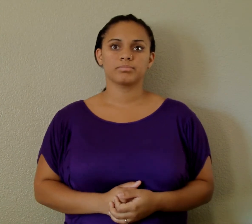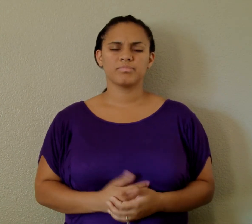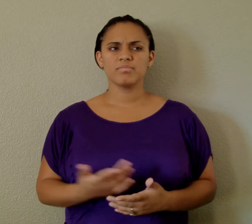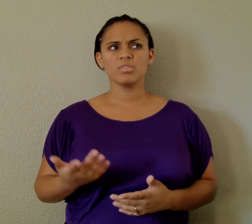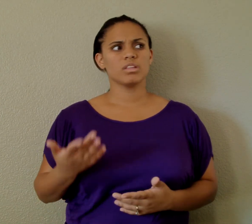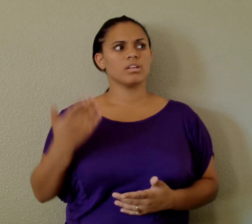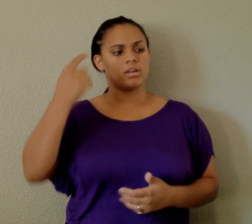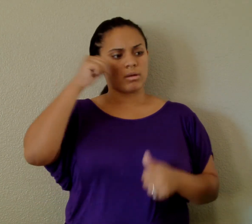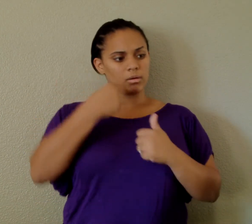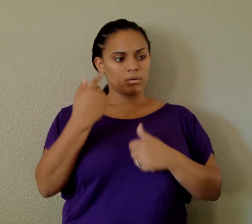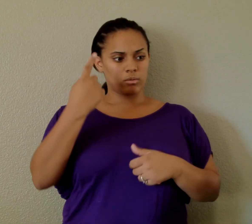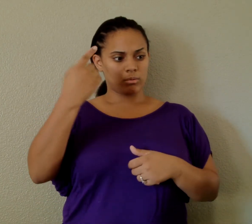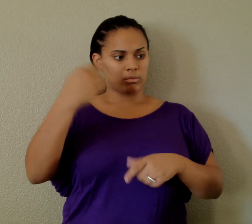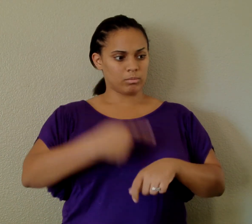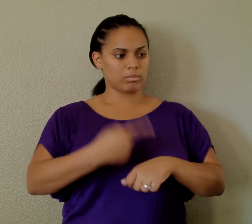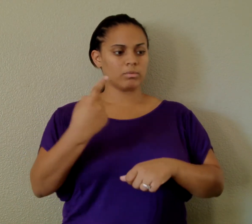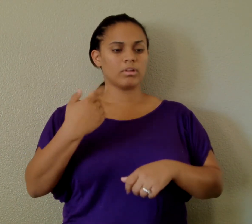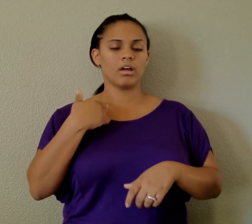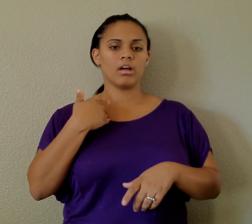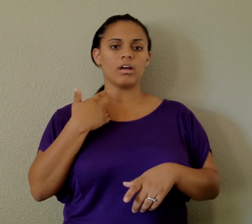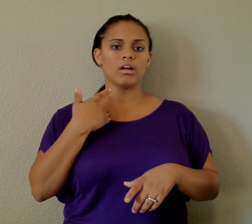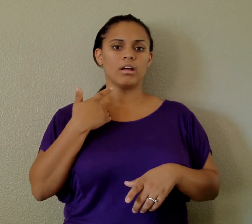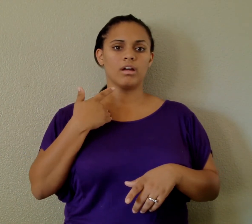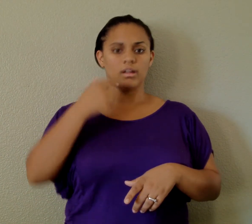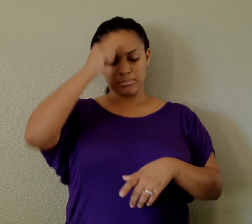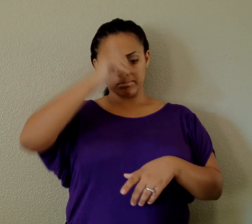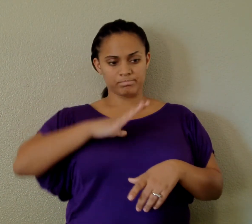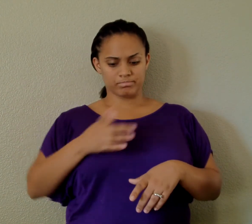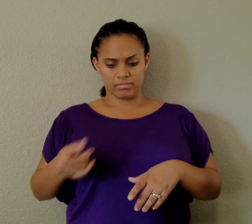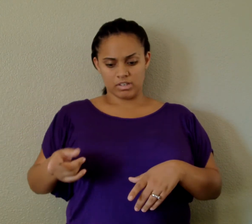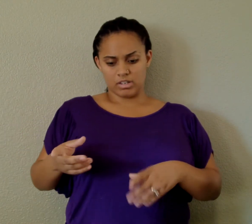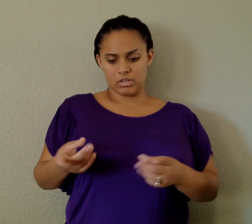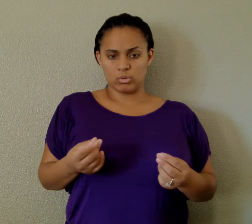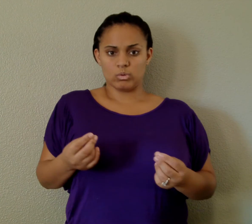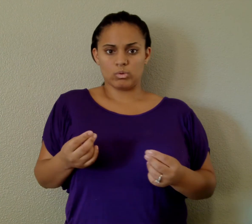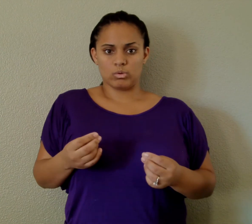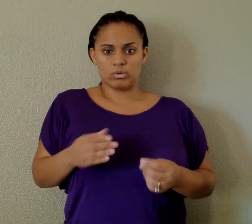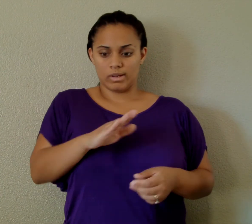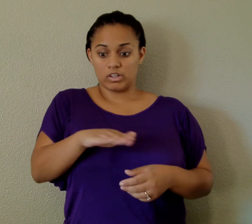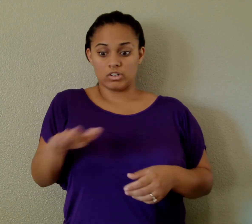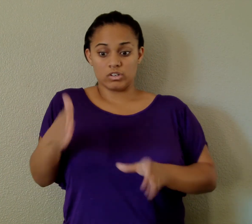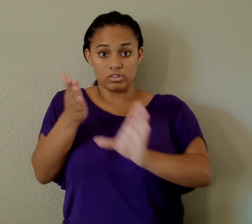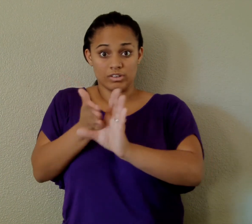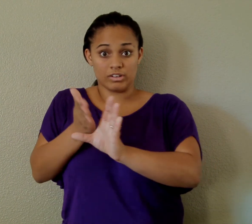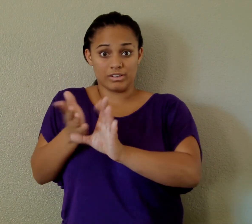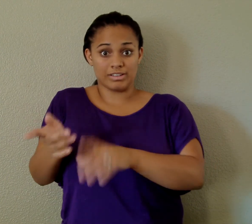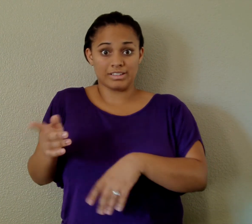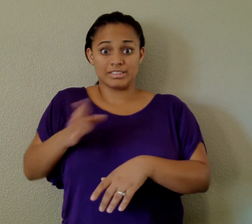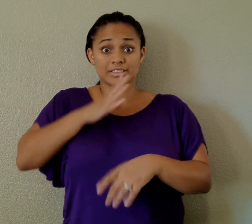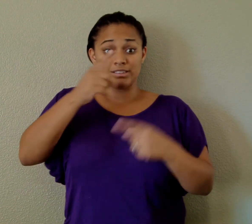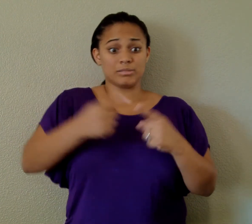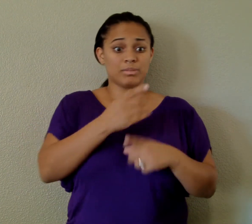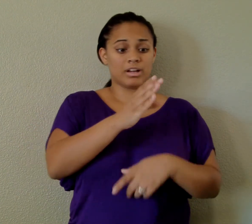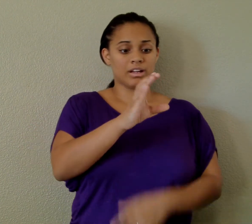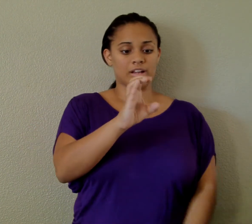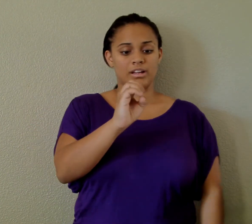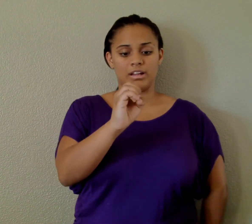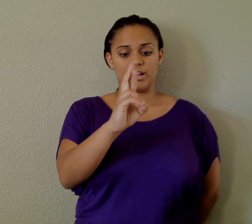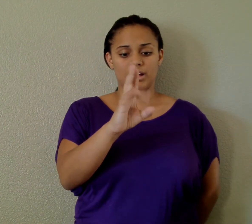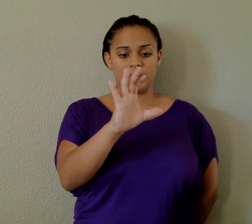about, he was doing child psychology, so he decided to talk about Erickson's stages of development, and that was really perfect because